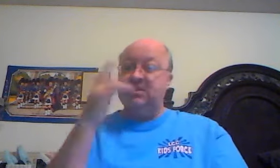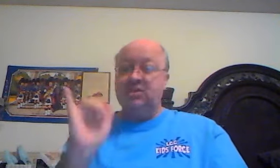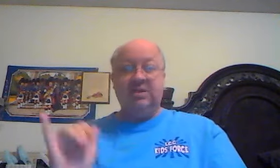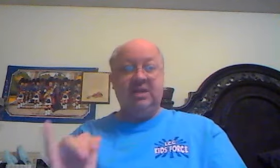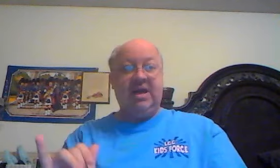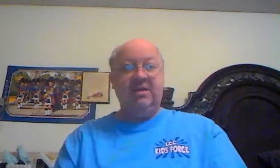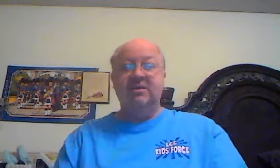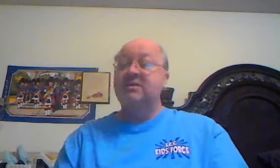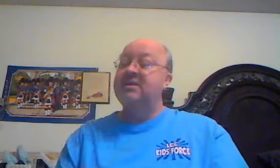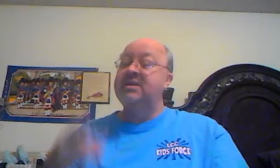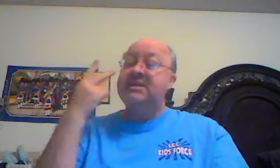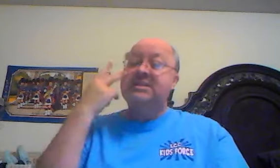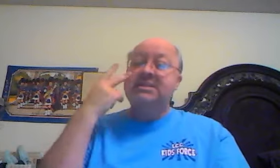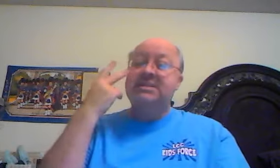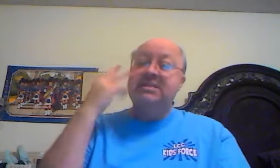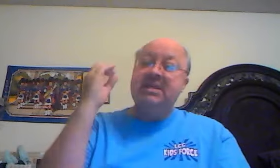look like